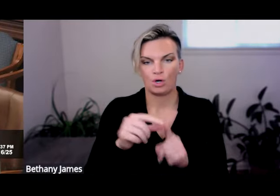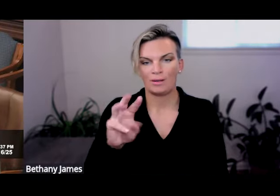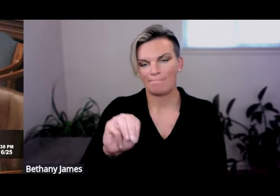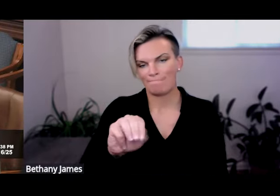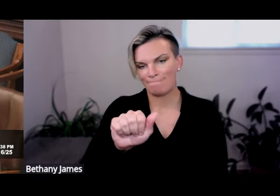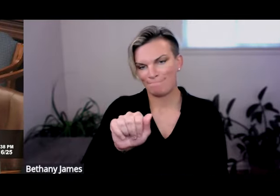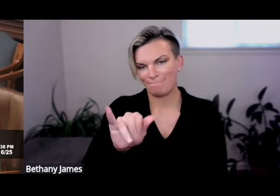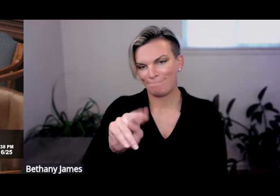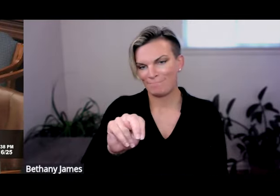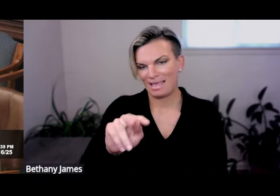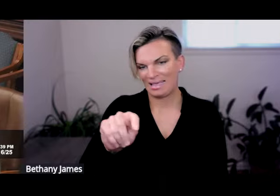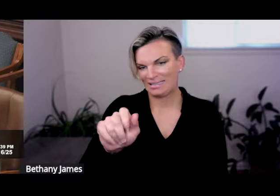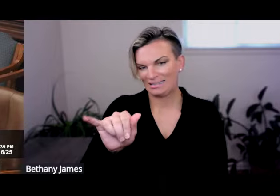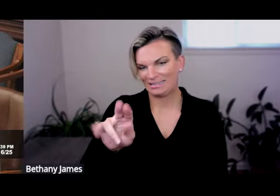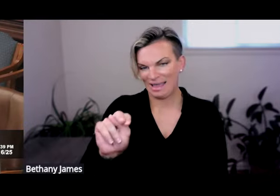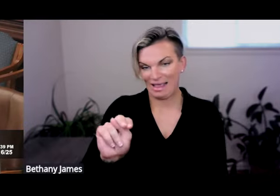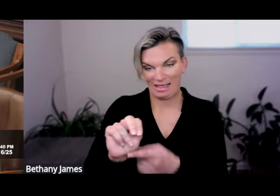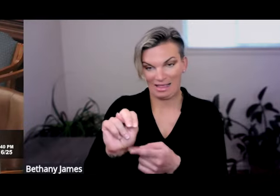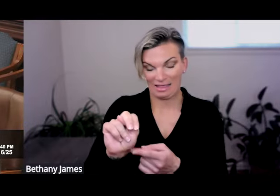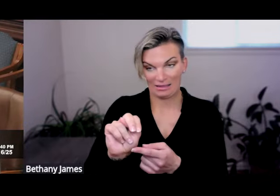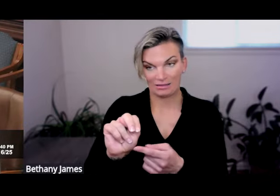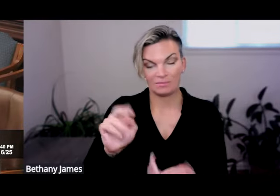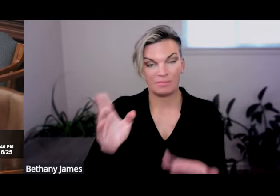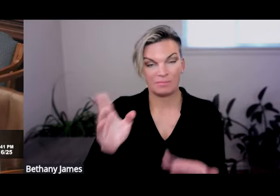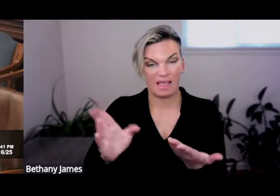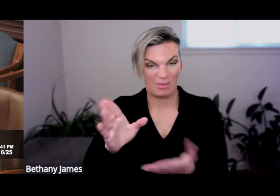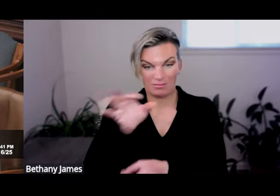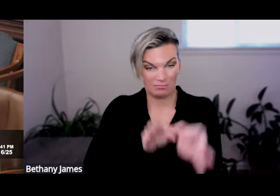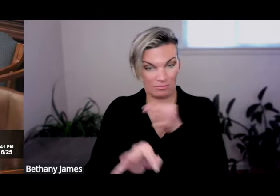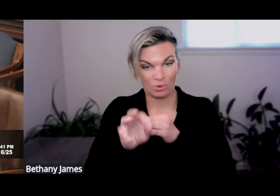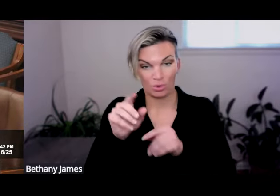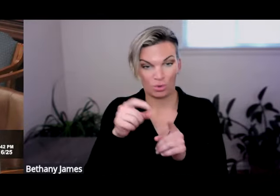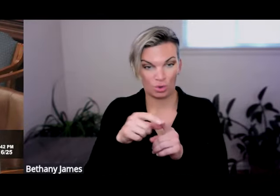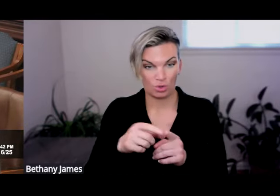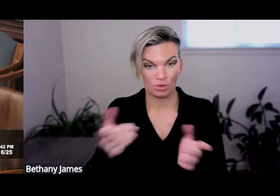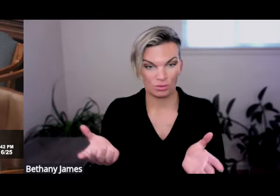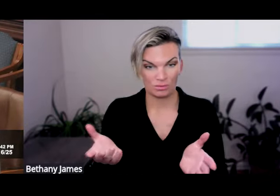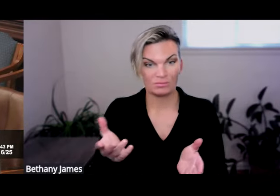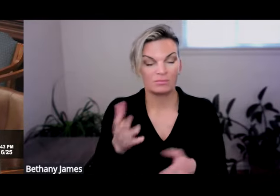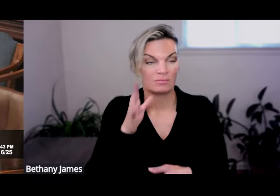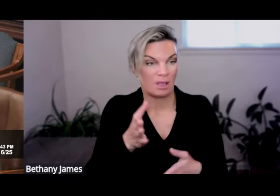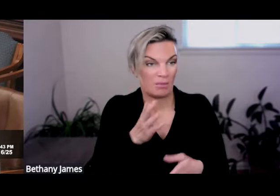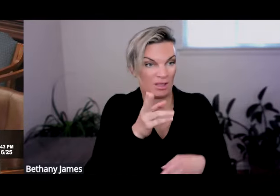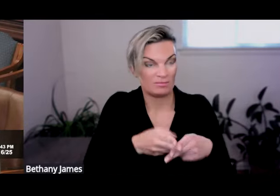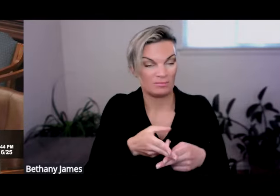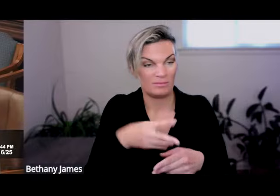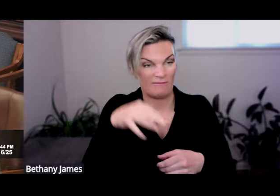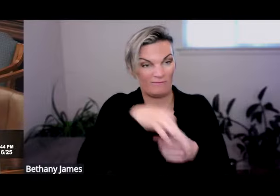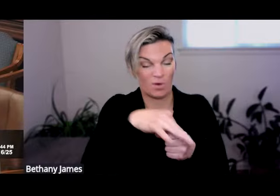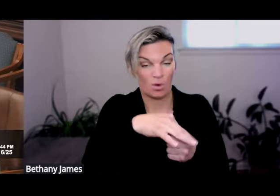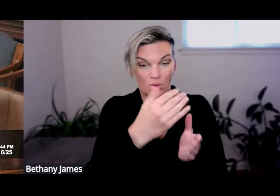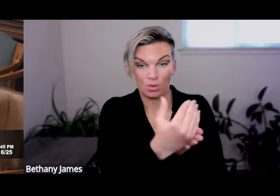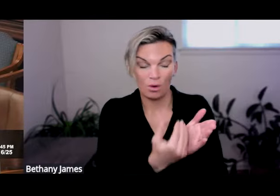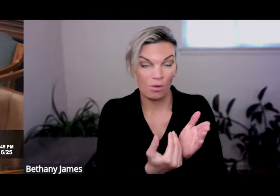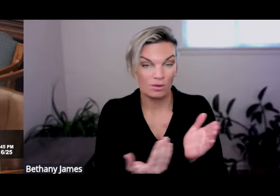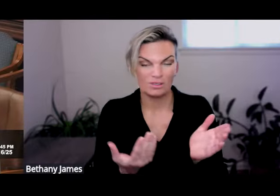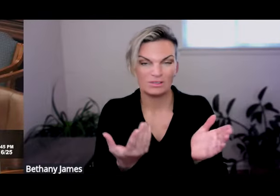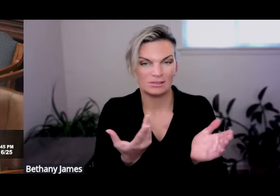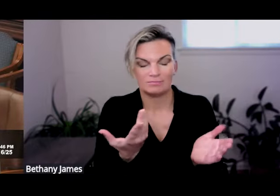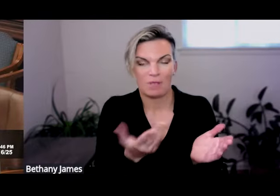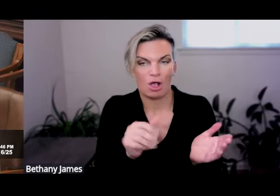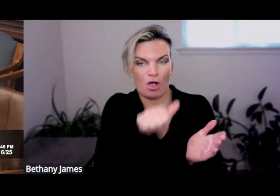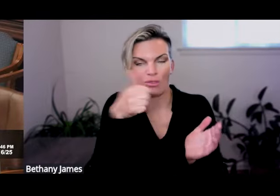Mr. Cordes has raised the question of, do we call them voter rolls? I don't know what else you would call them. So the only reason I